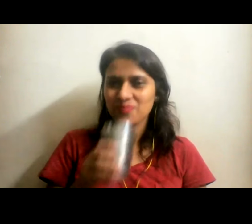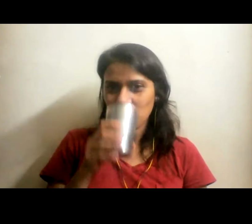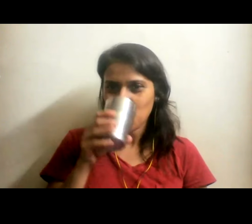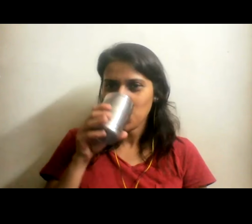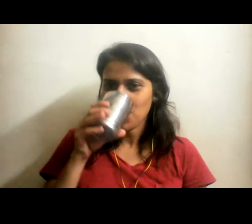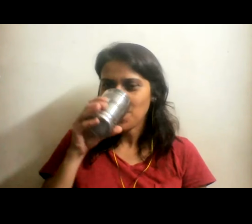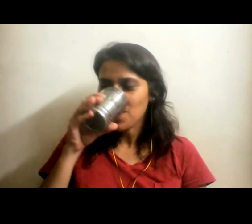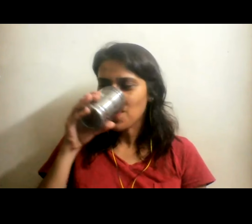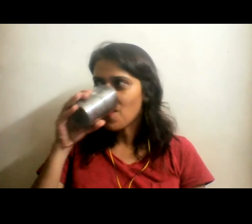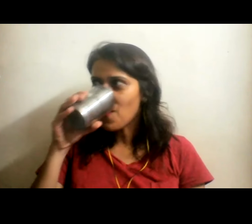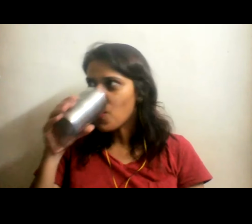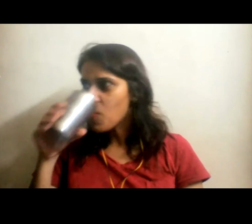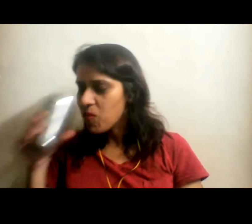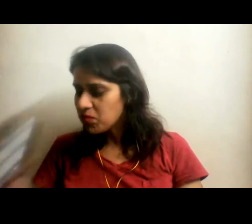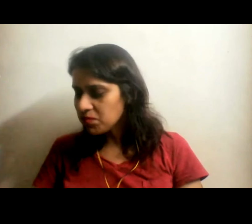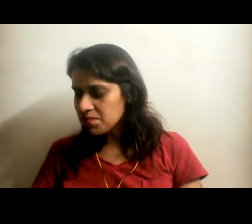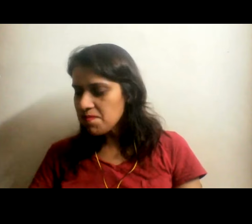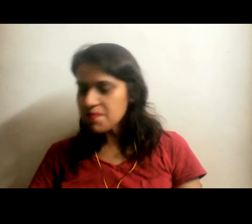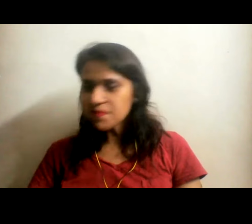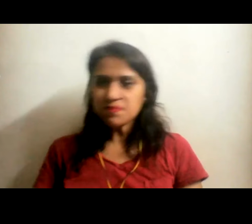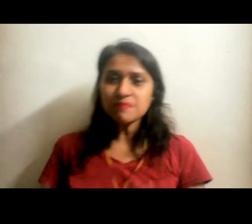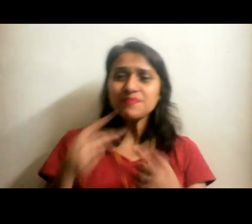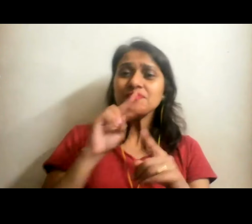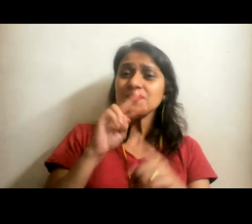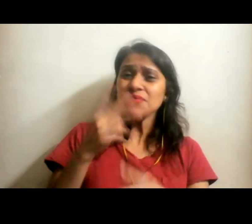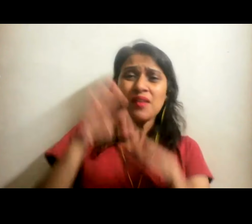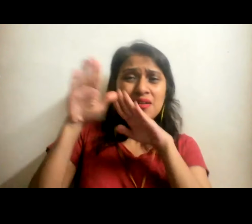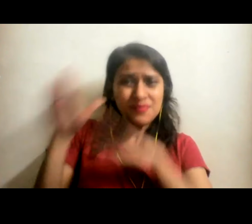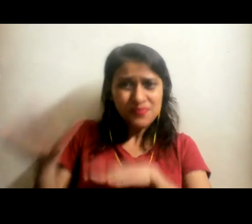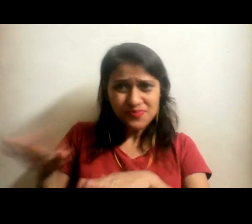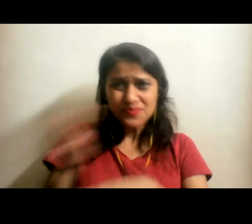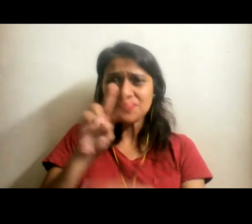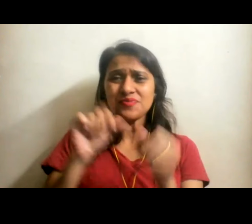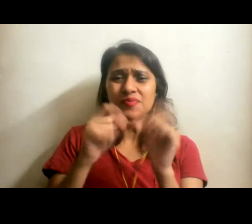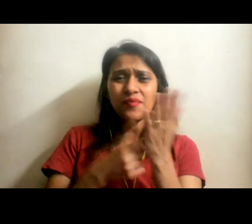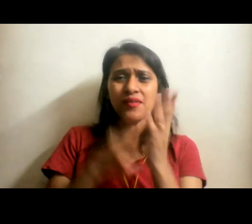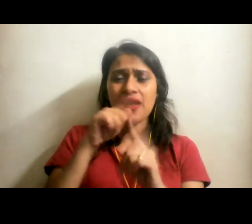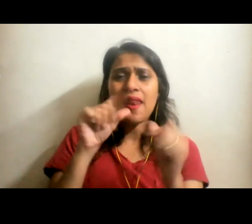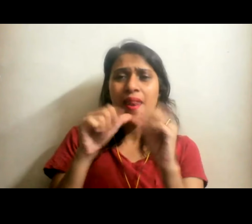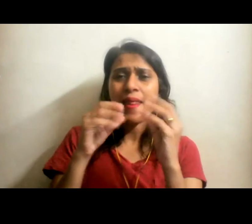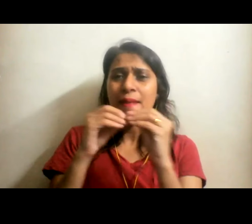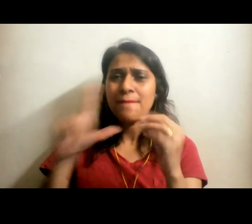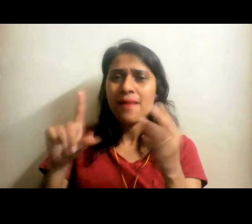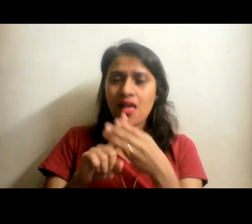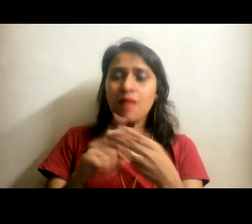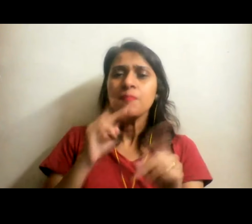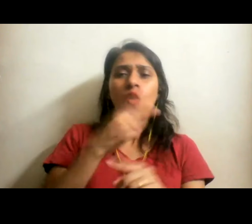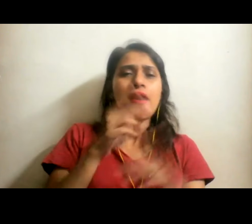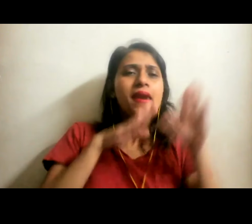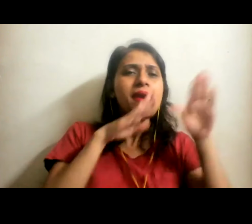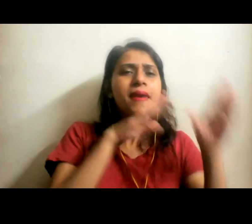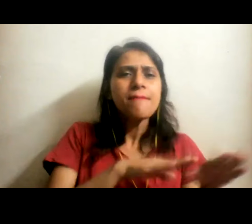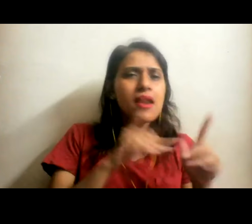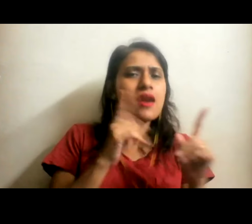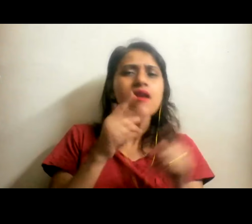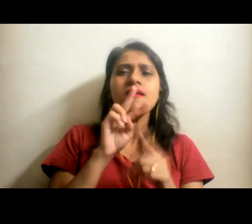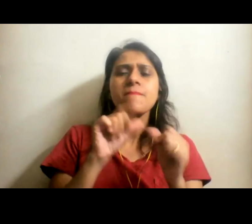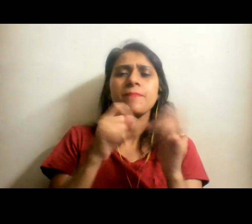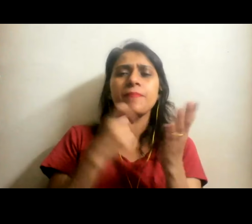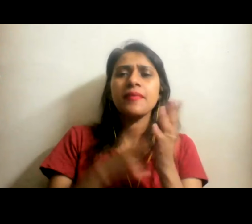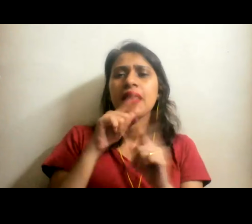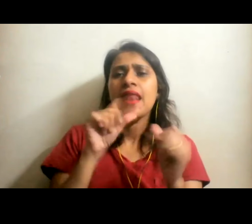that particular dependent variables to the independent variables, this is the main purpose of this quasi-experimental research. This is